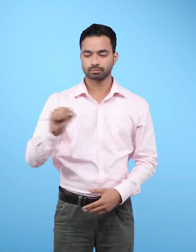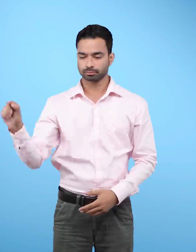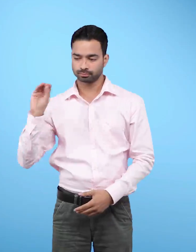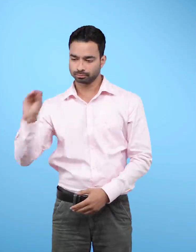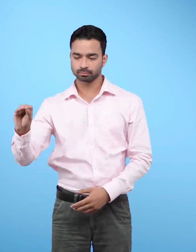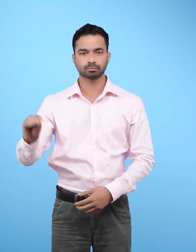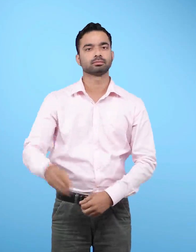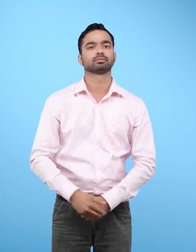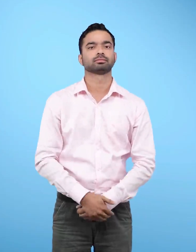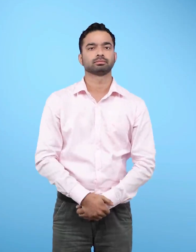Dash square meters.